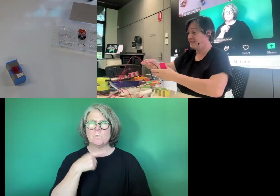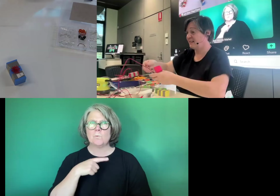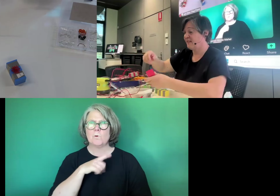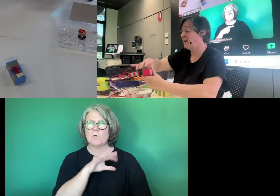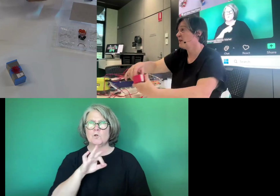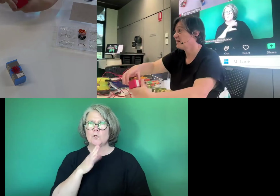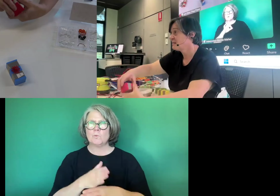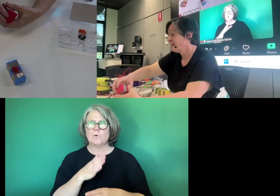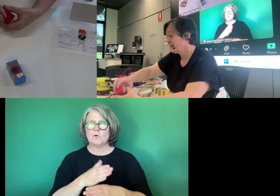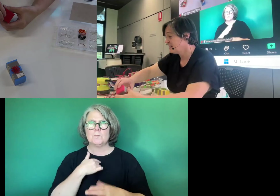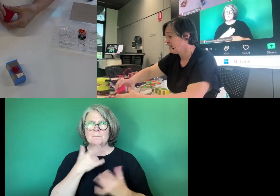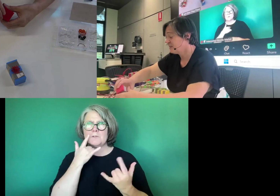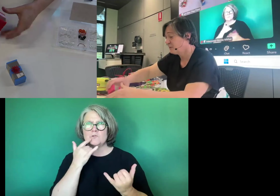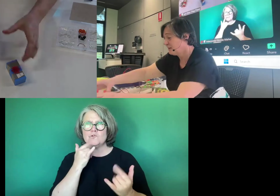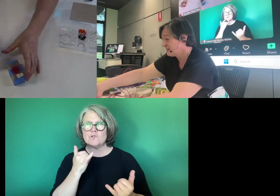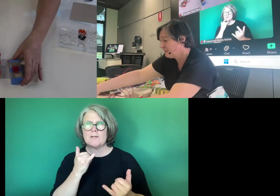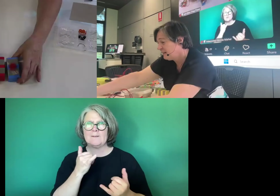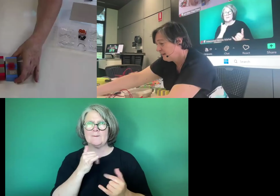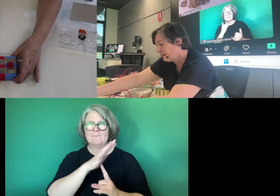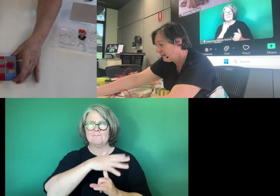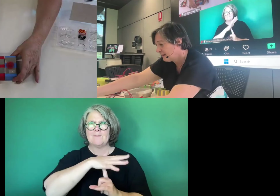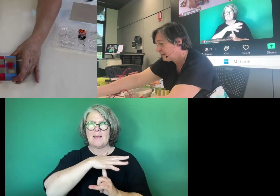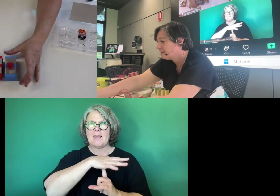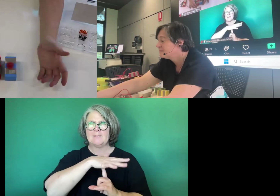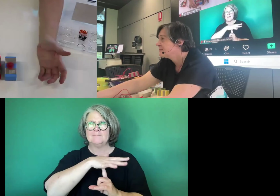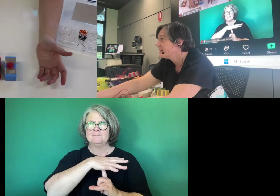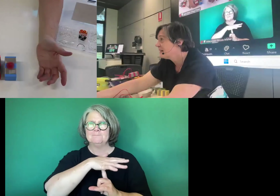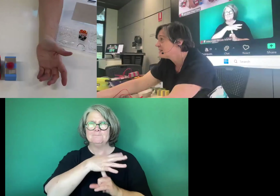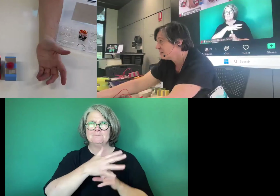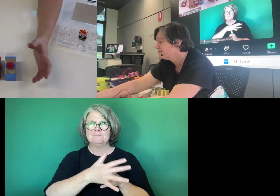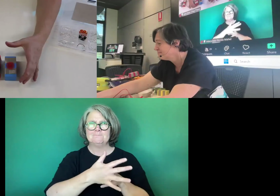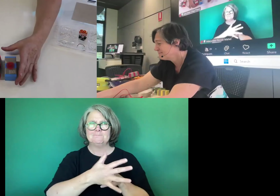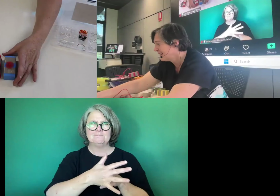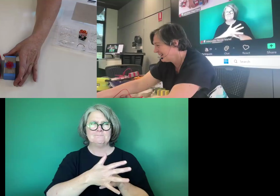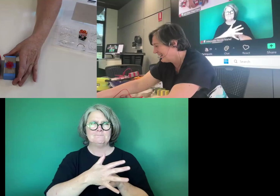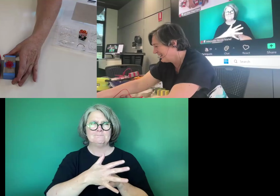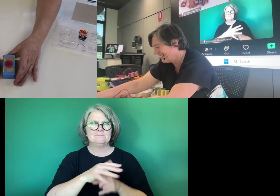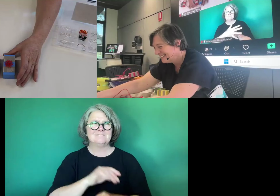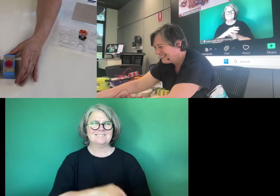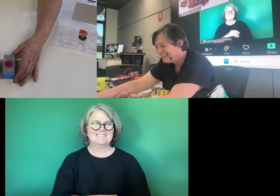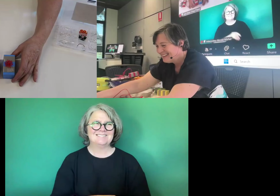I'm just going to check the fan works because is it you or is it me? It's you.